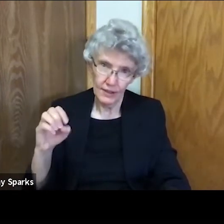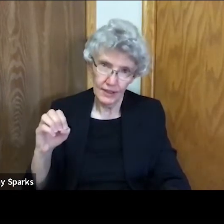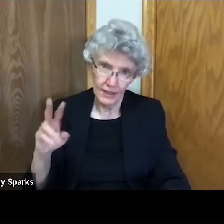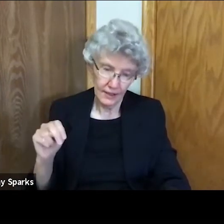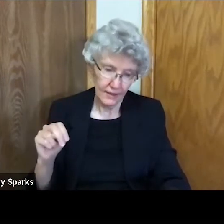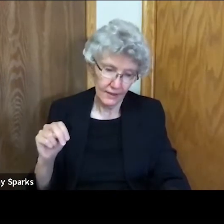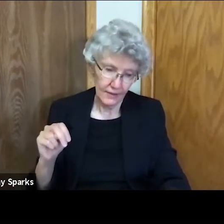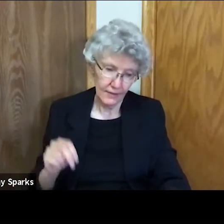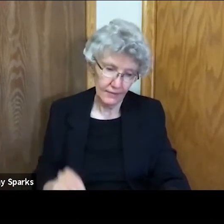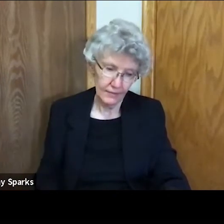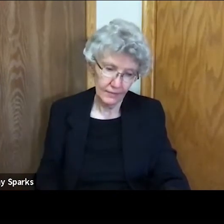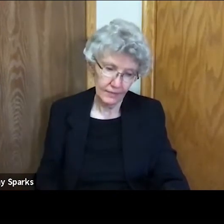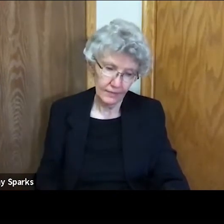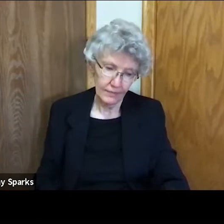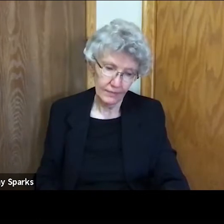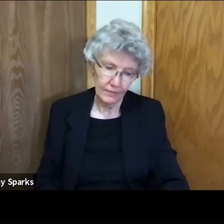Diane